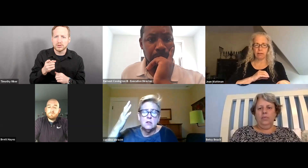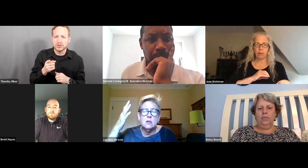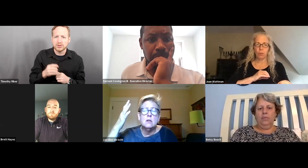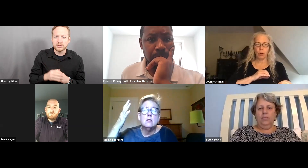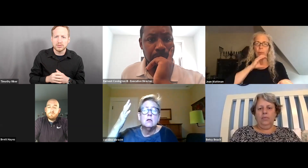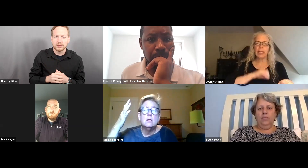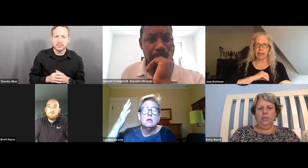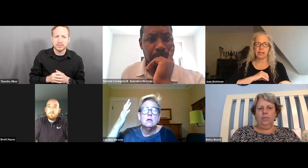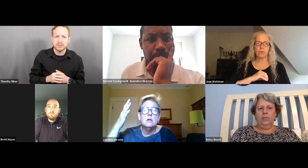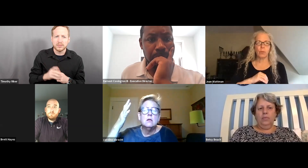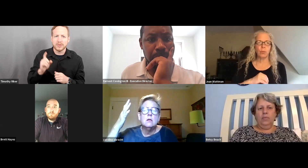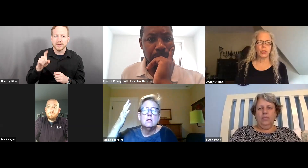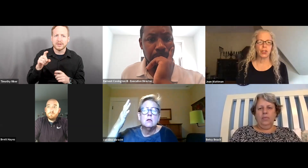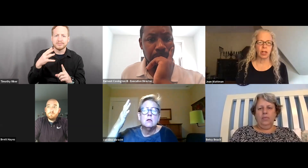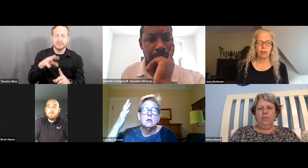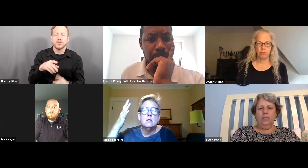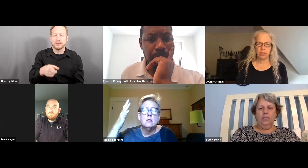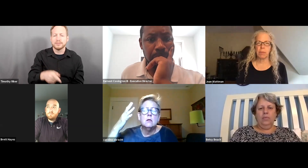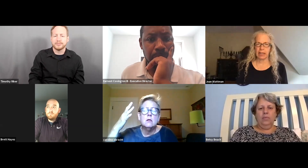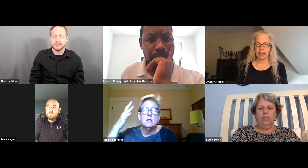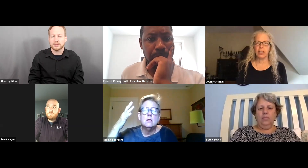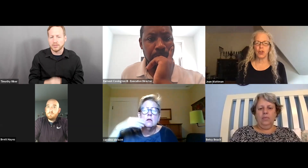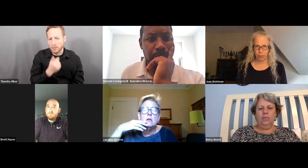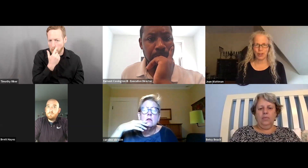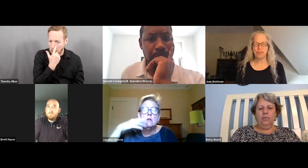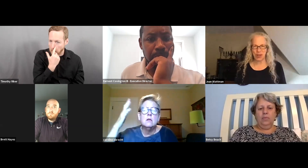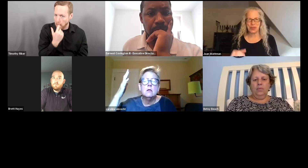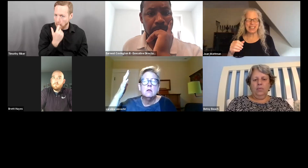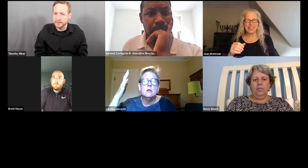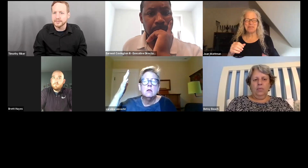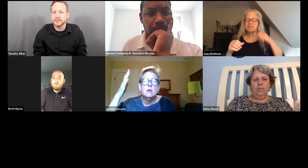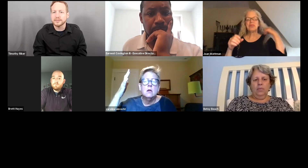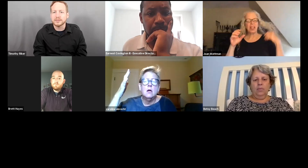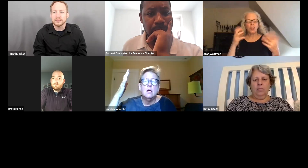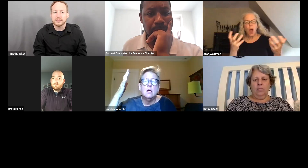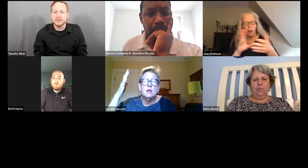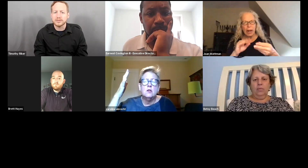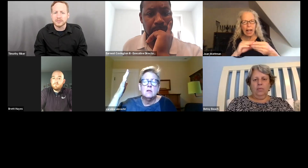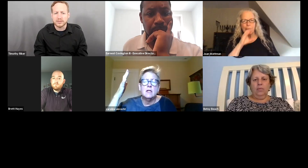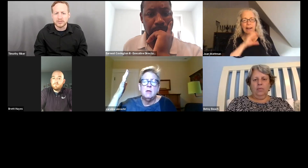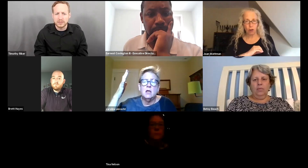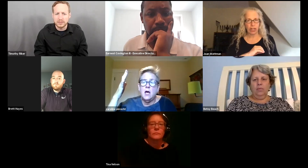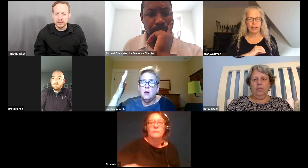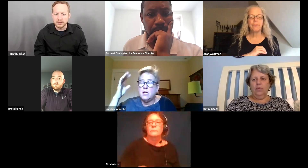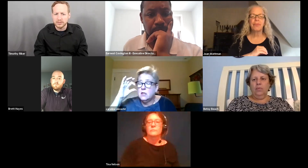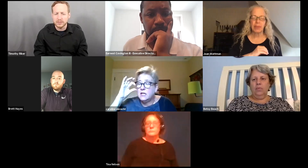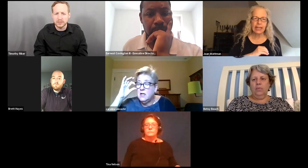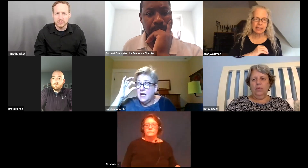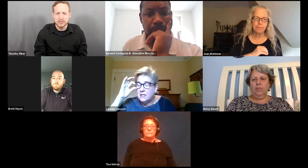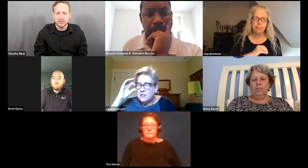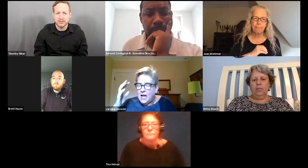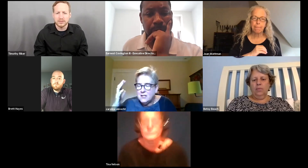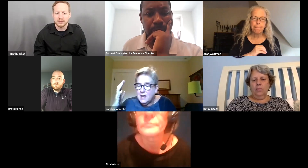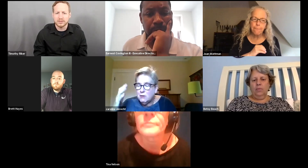comment. 1 moment, yes. We're just gonna spotlight the interpreter. Go ahead. I'd like to make a comment.